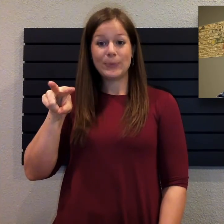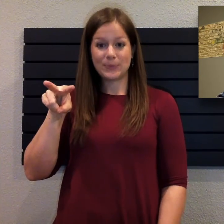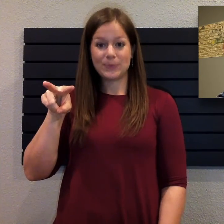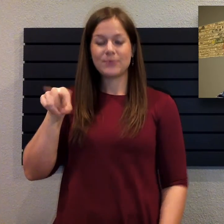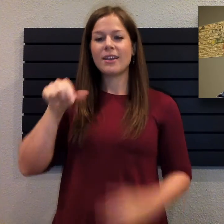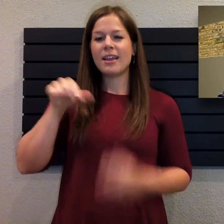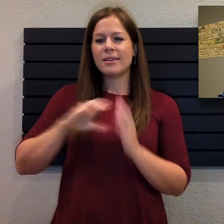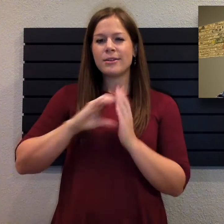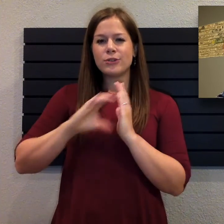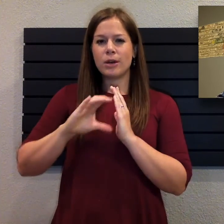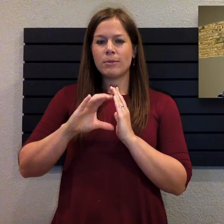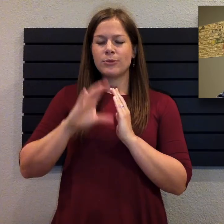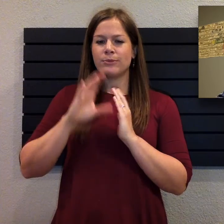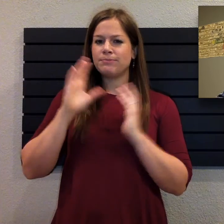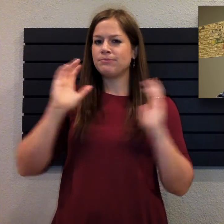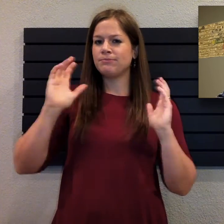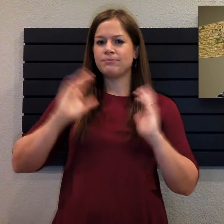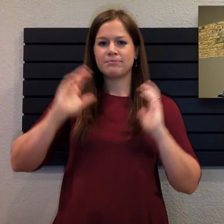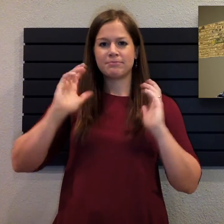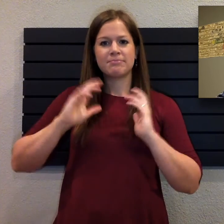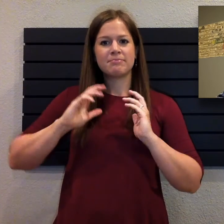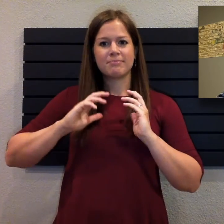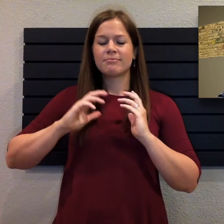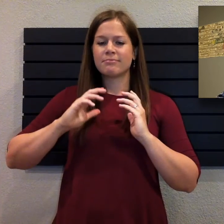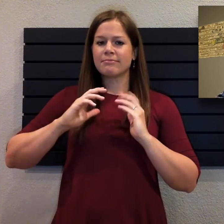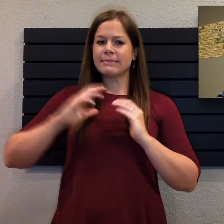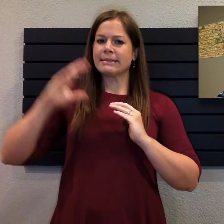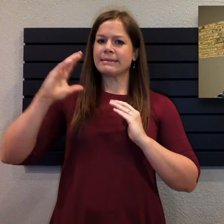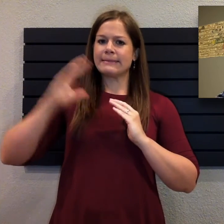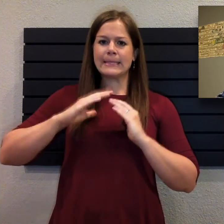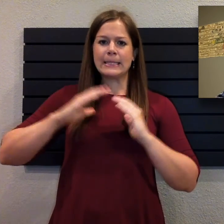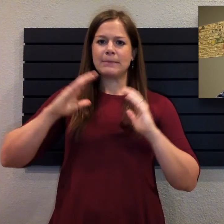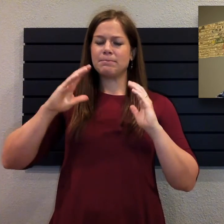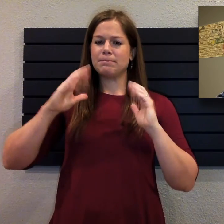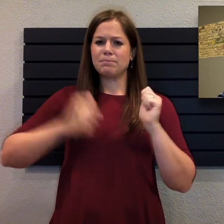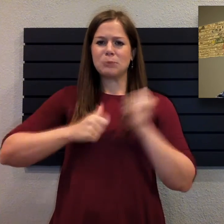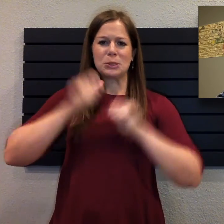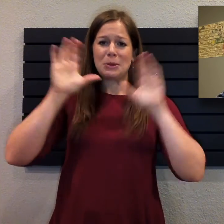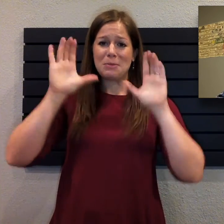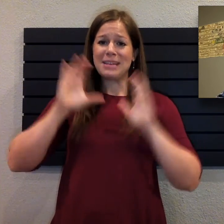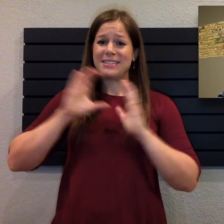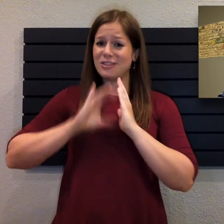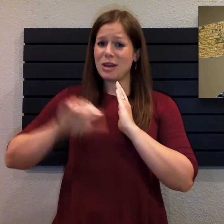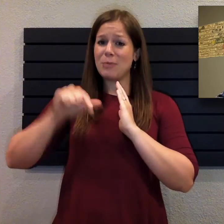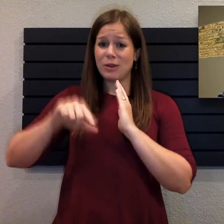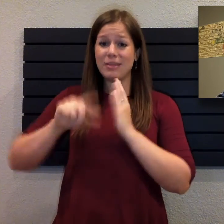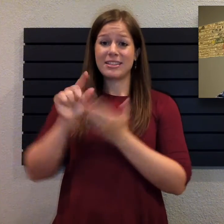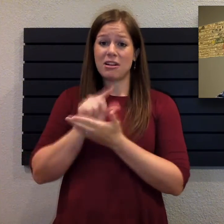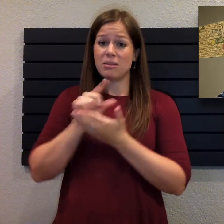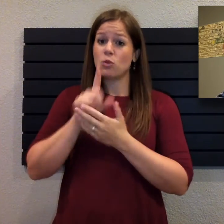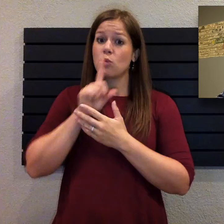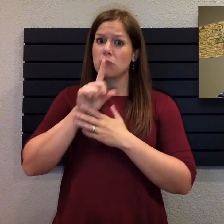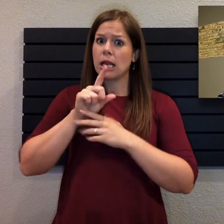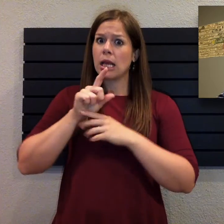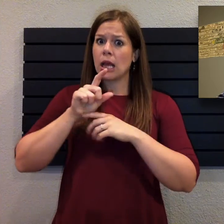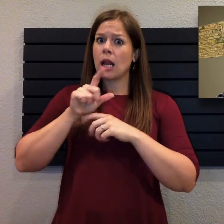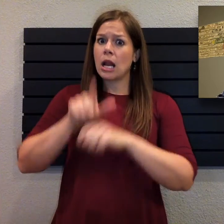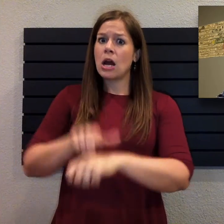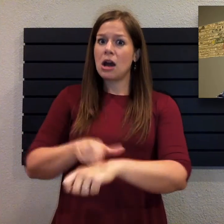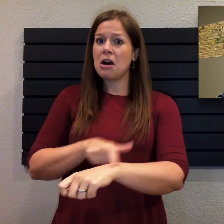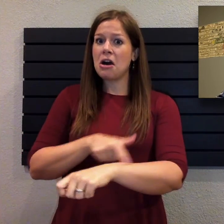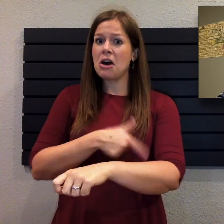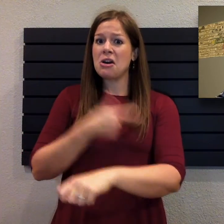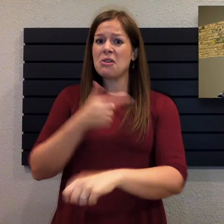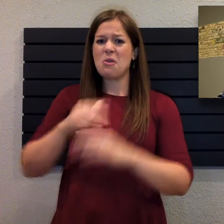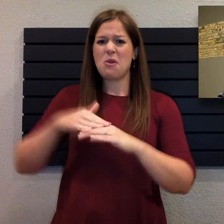22 today. This is a monumental chapter in this Gospel. It's a long chapter. It's over 60 verses. I'm not going to be